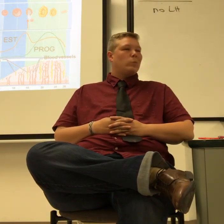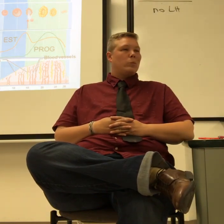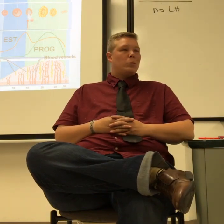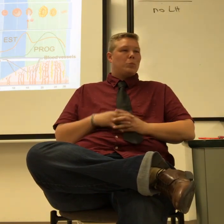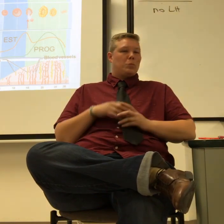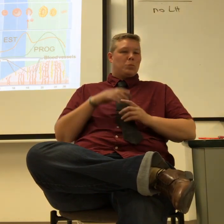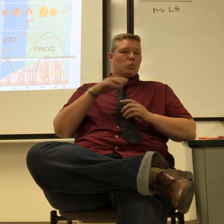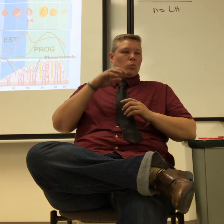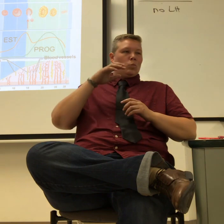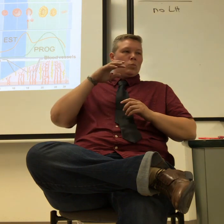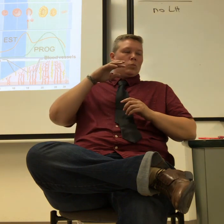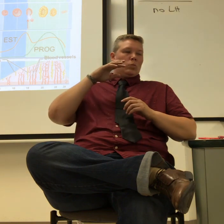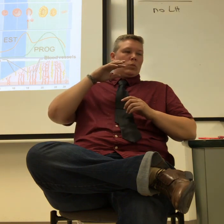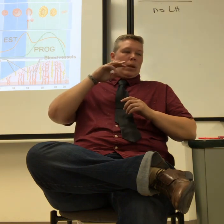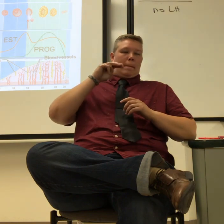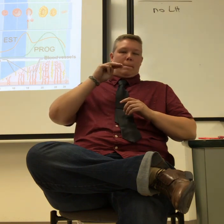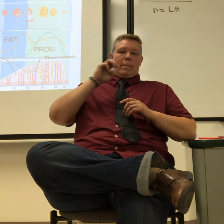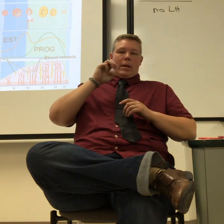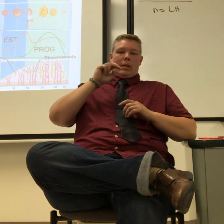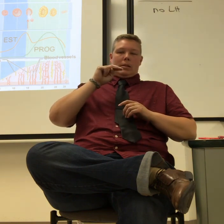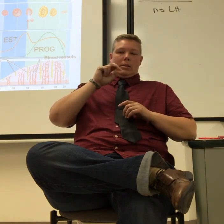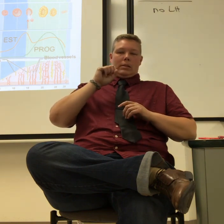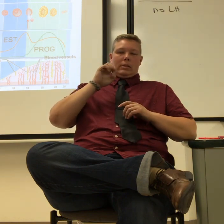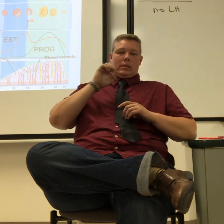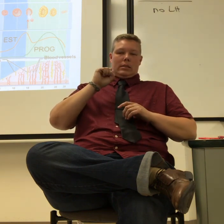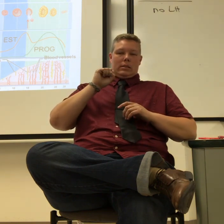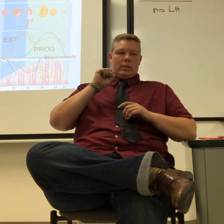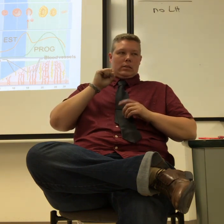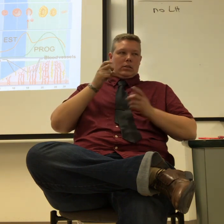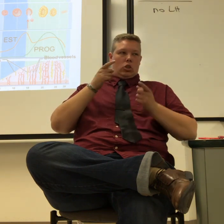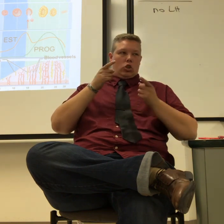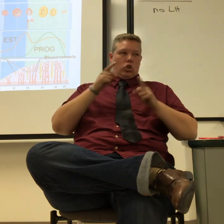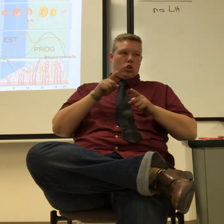It's due to low